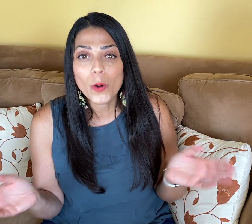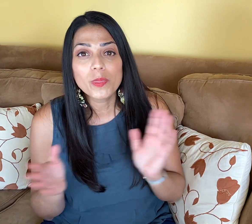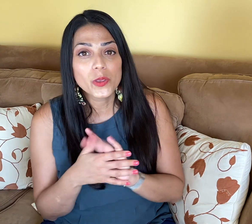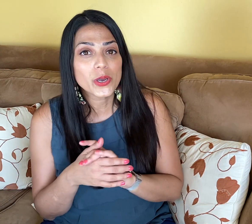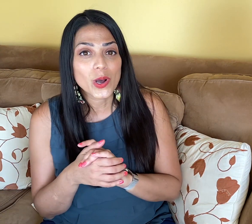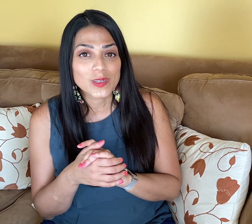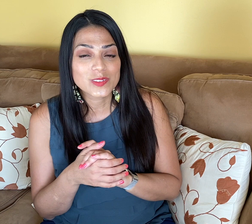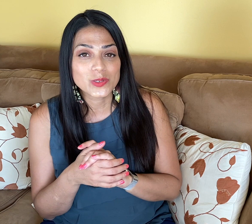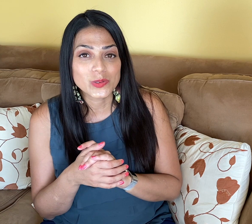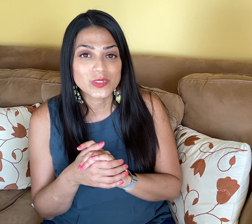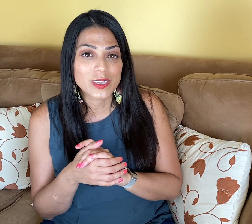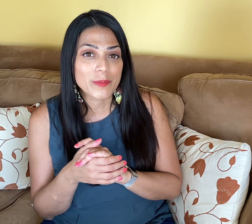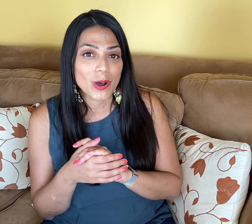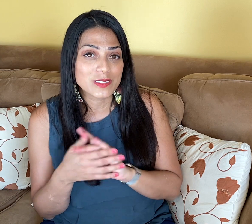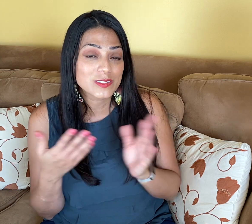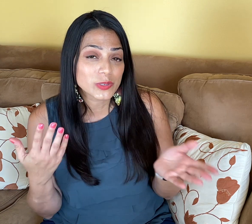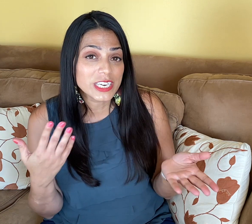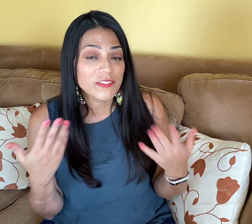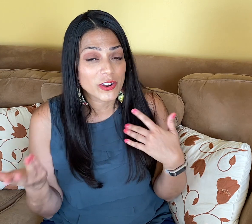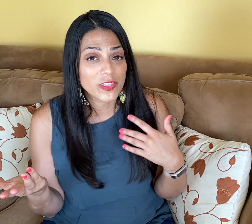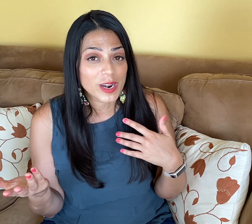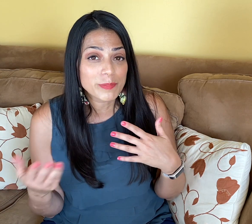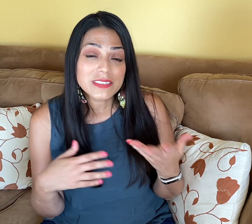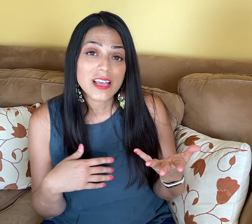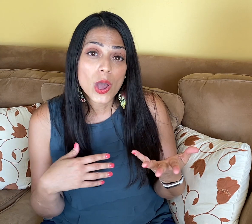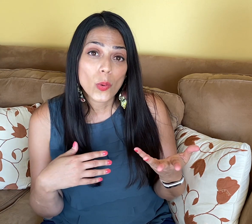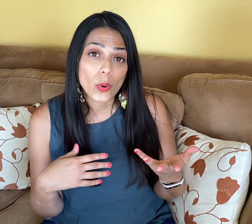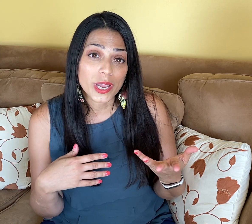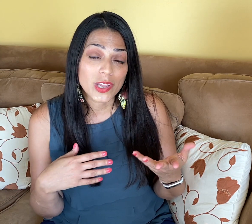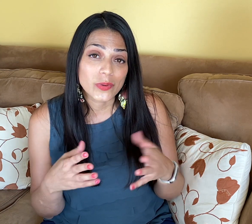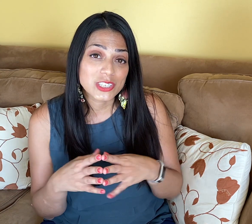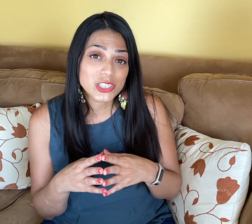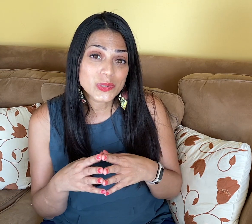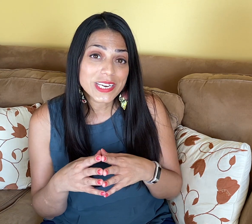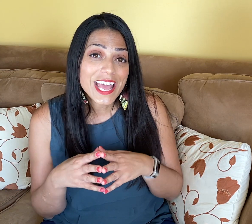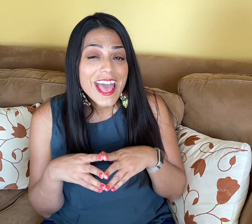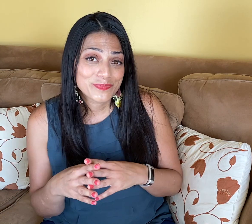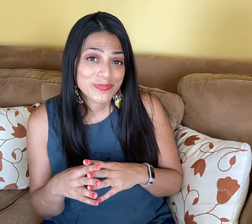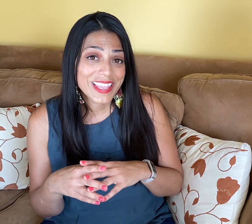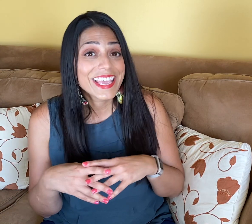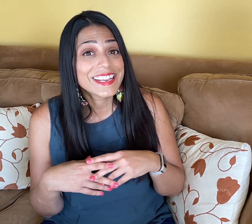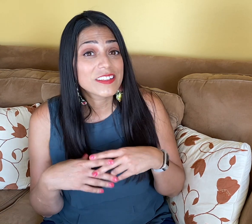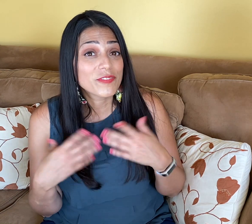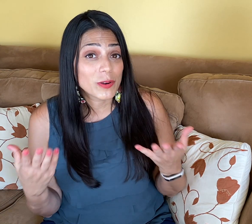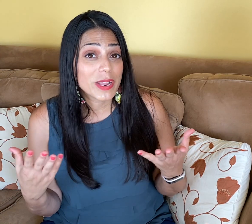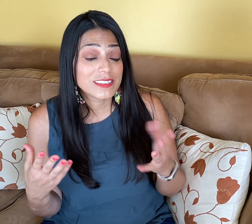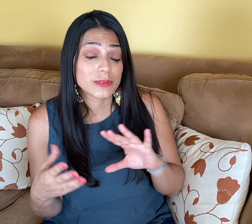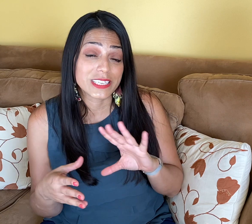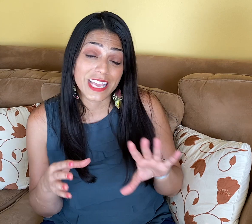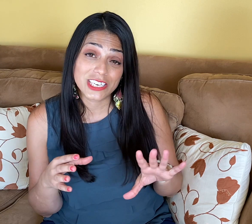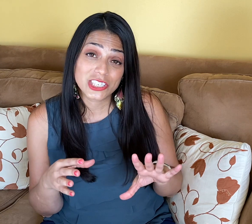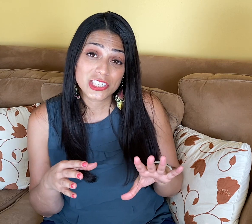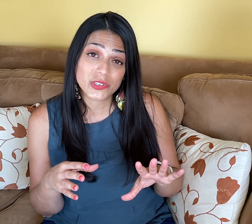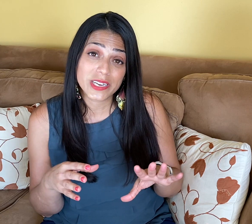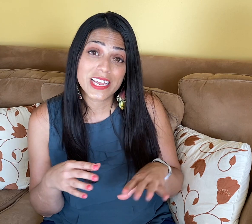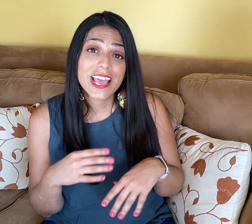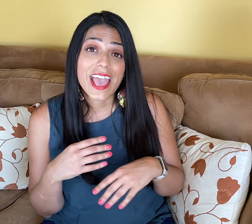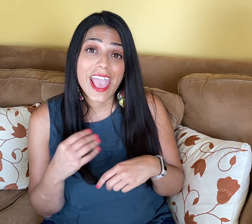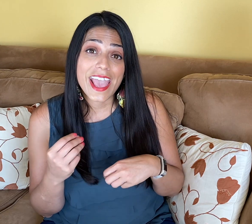You can also use them on screen if you're a therapist working with children. It is a fun way to engage children and